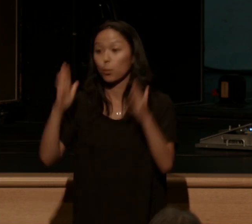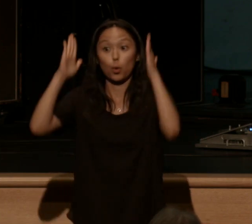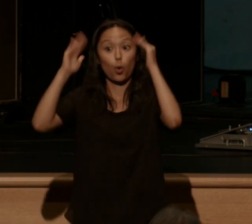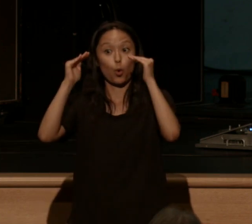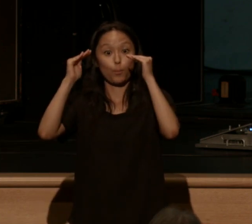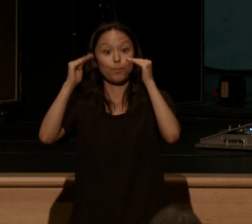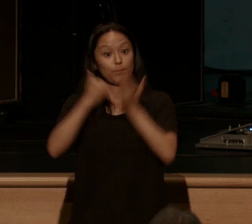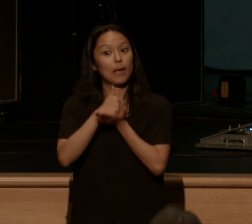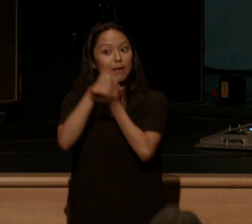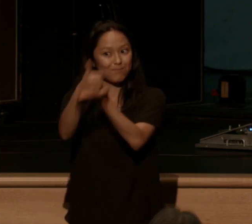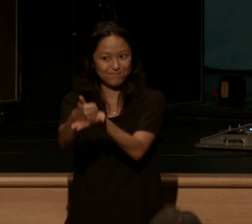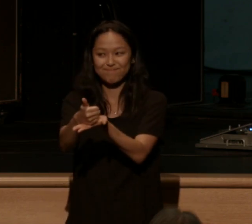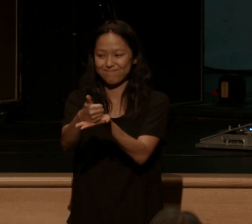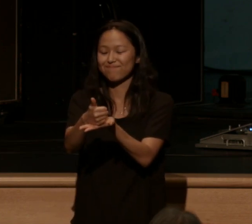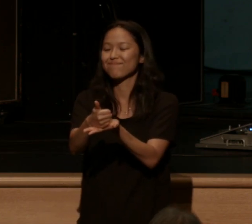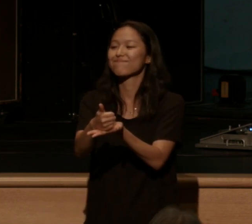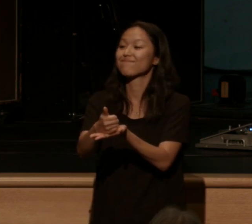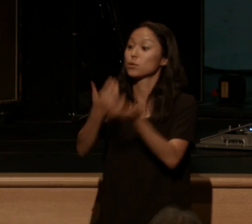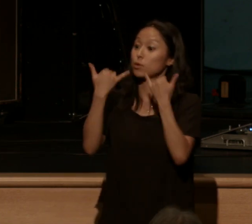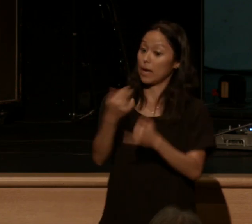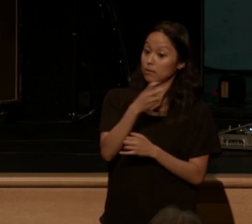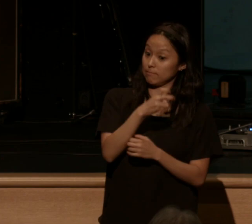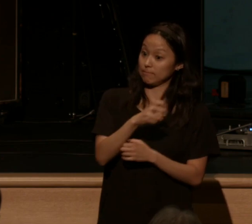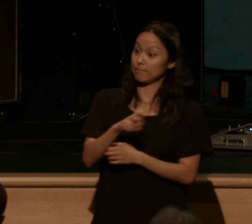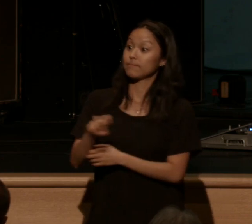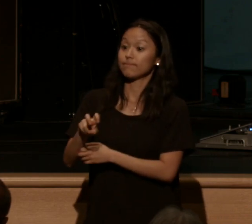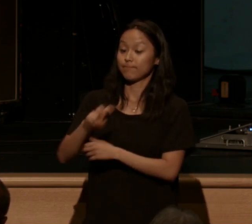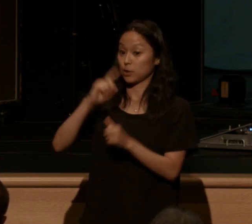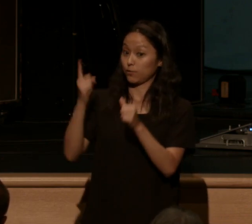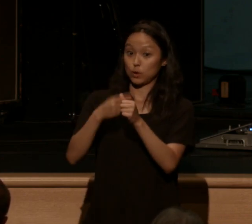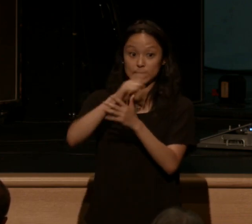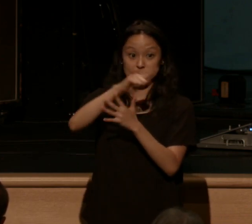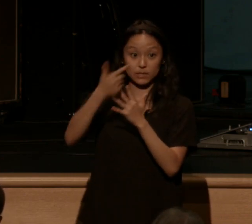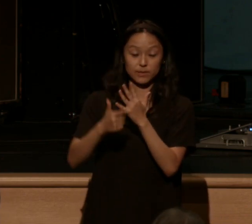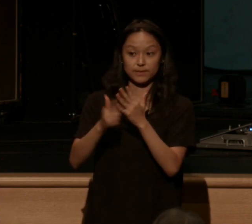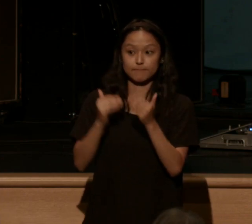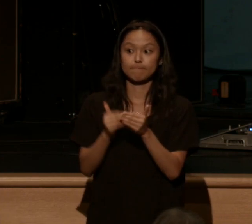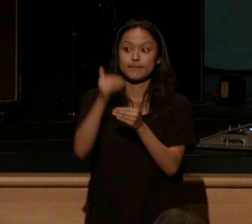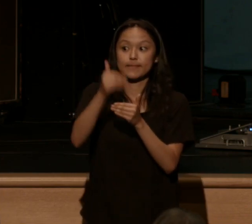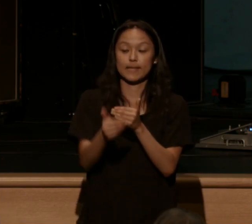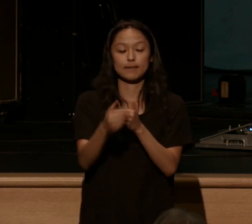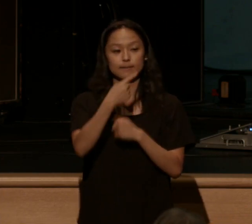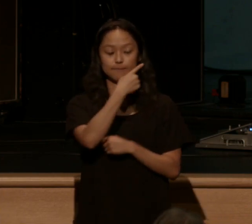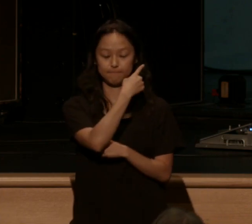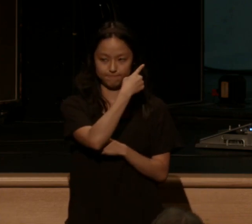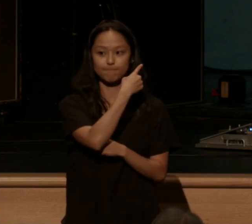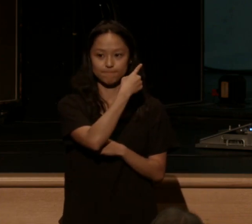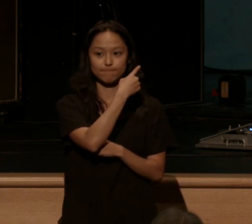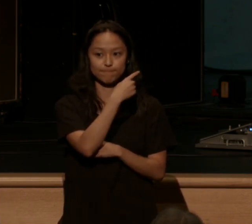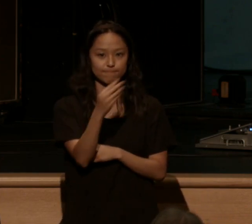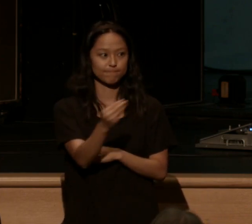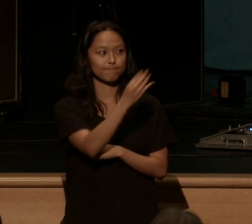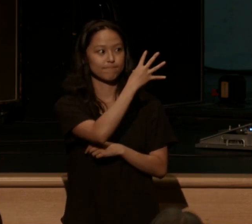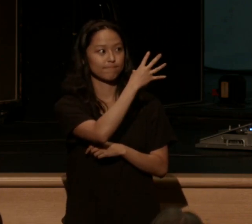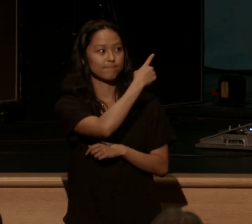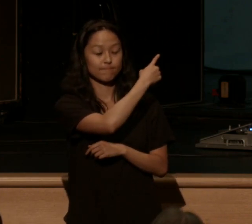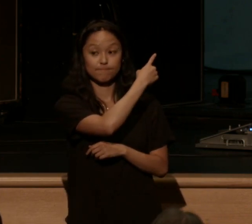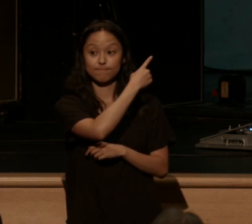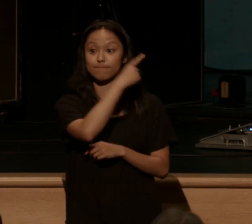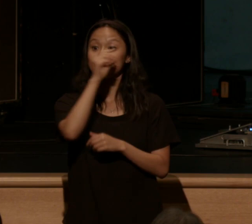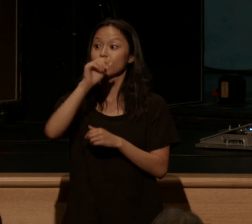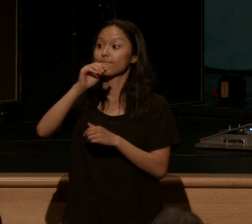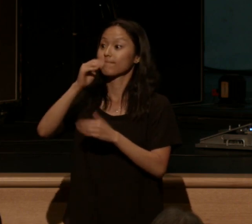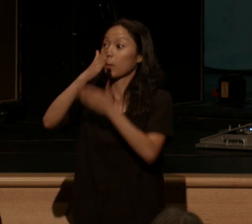that's helpful. So as we transition now to our first series, the next slide in our series graphics for this is, here we go, Act